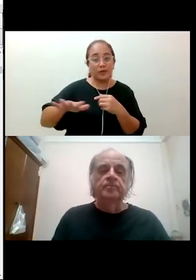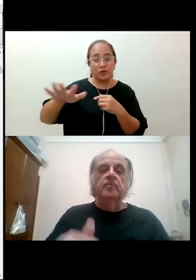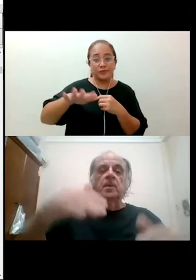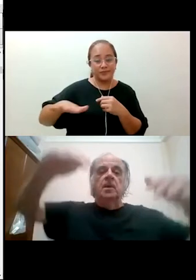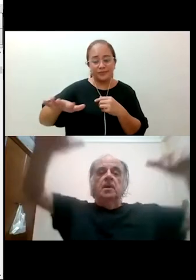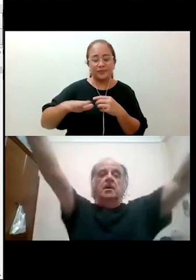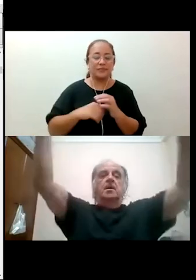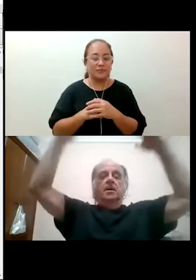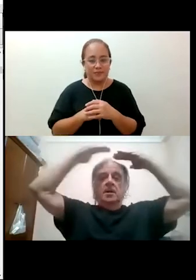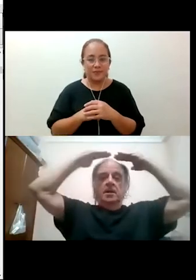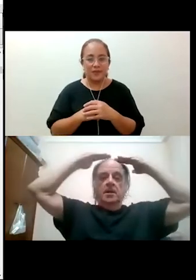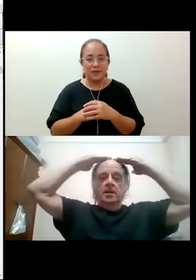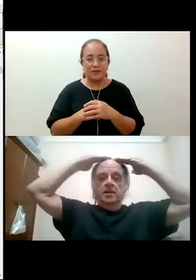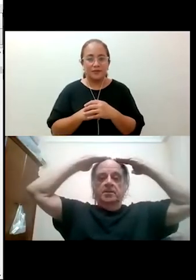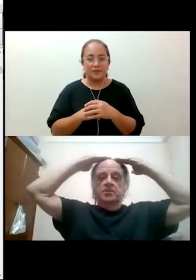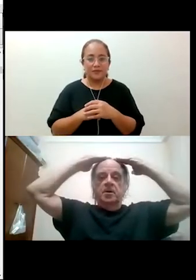So